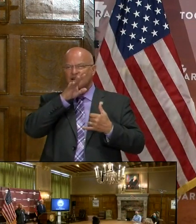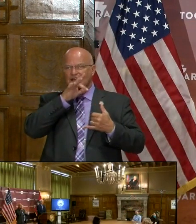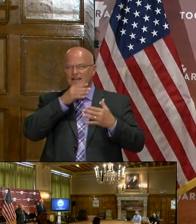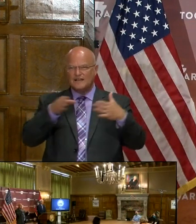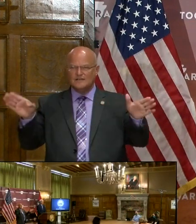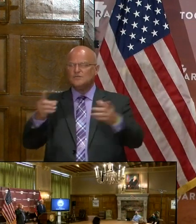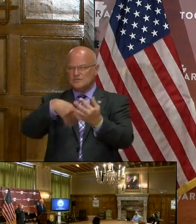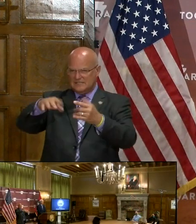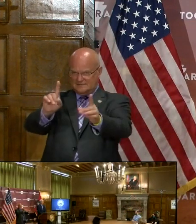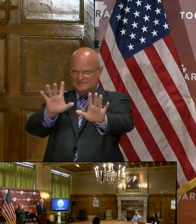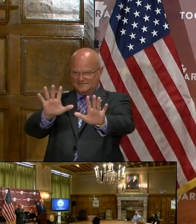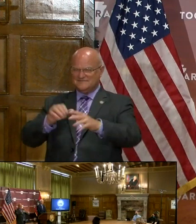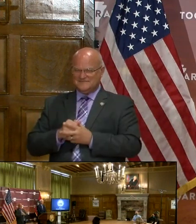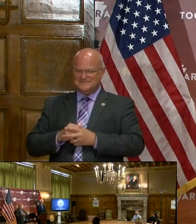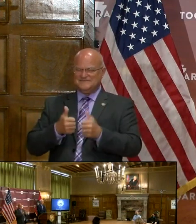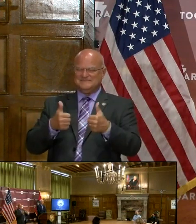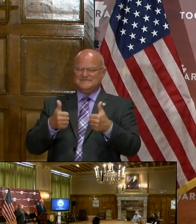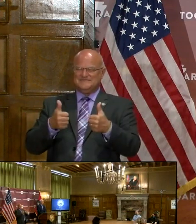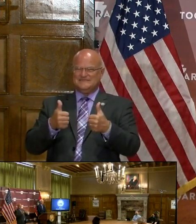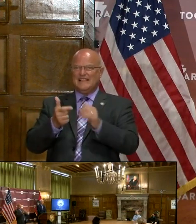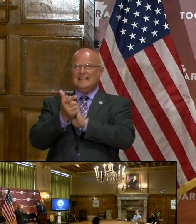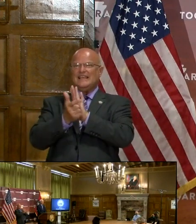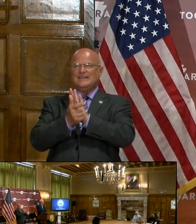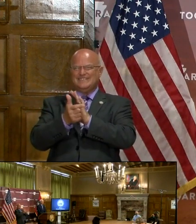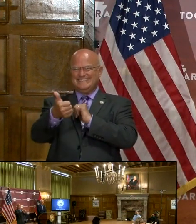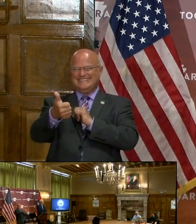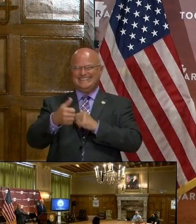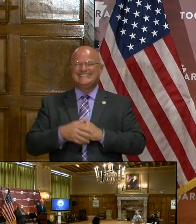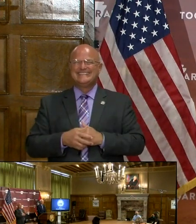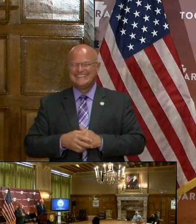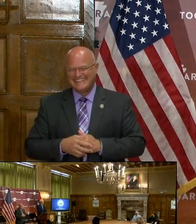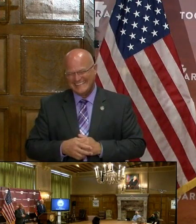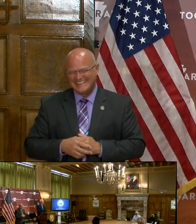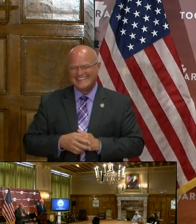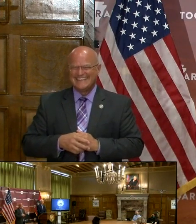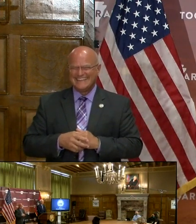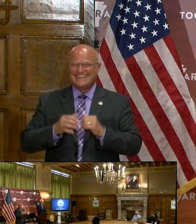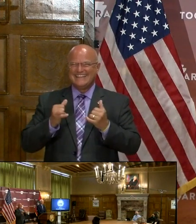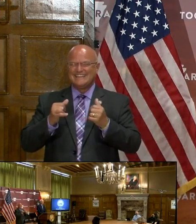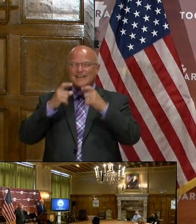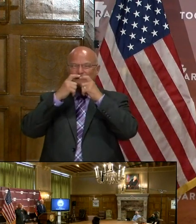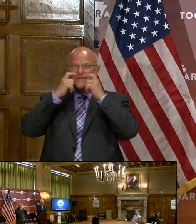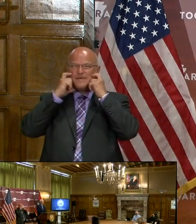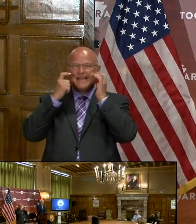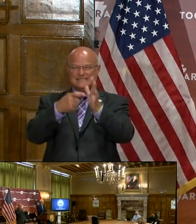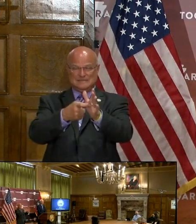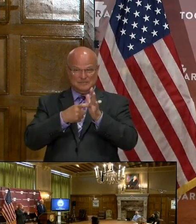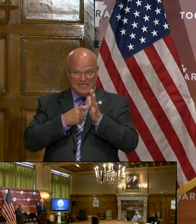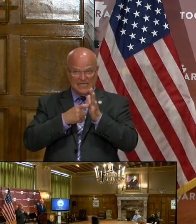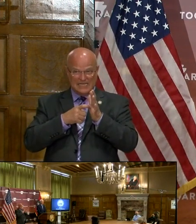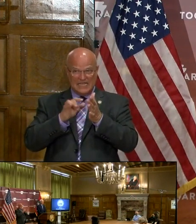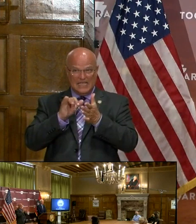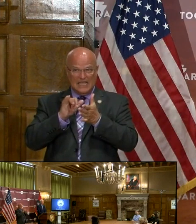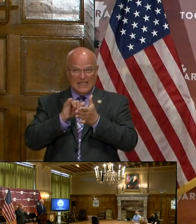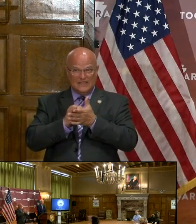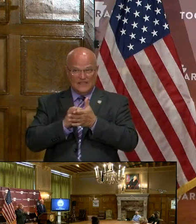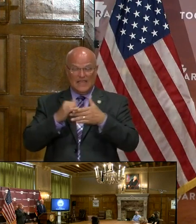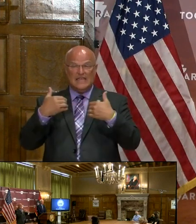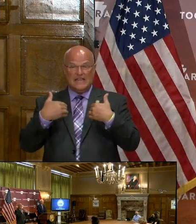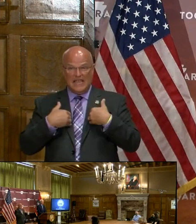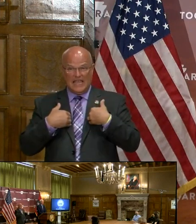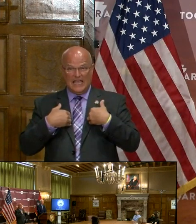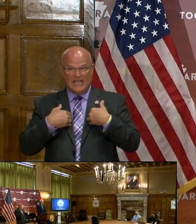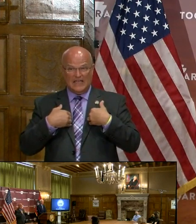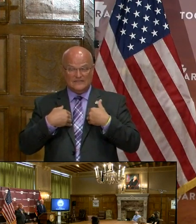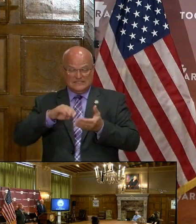I'm. Yeah, we're distance. You're good. You're legal. You're legal. So the mask mandate that does have